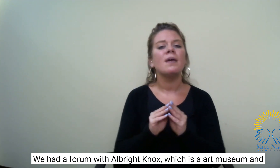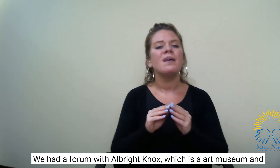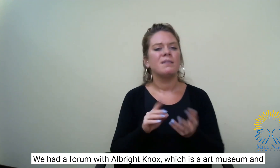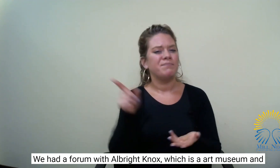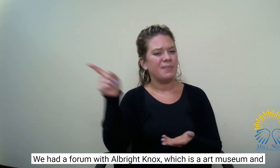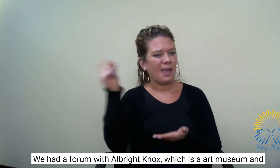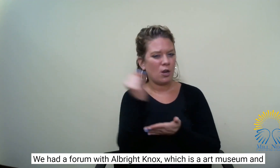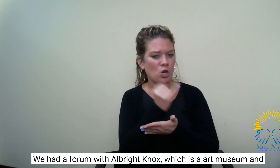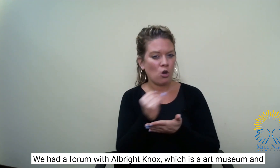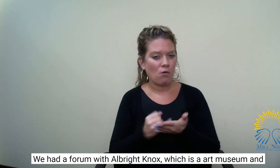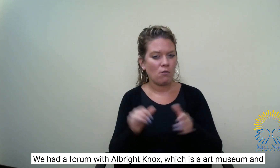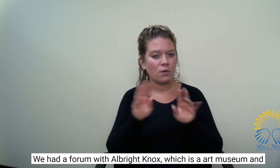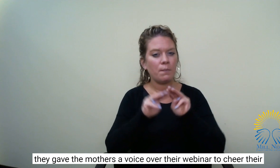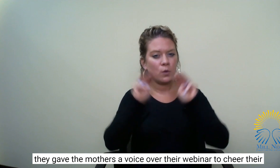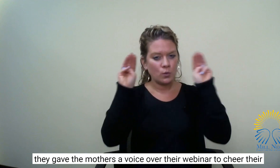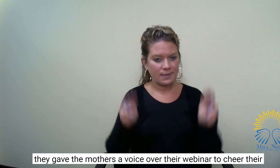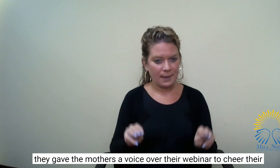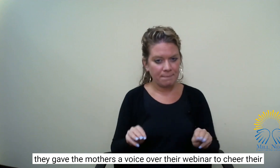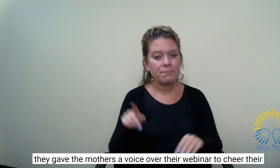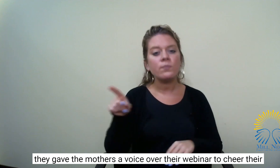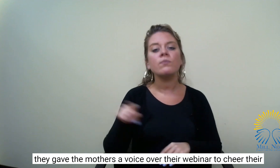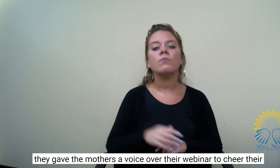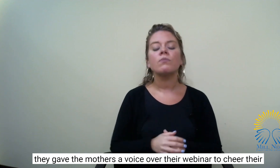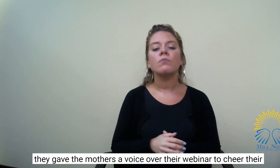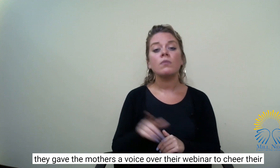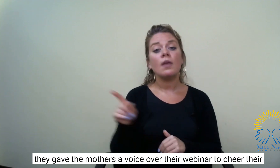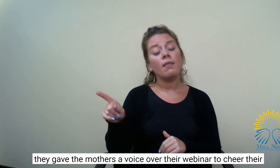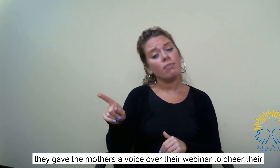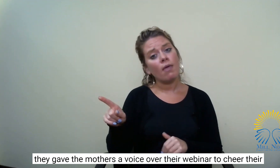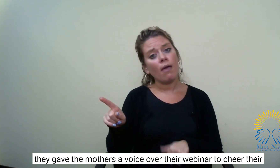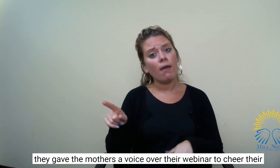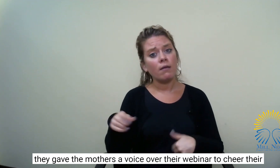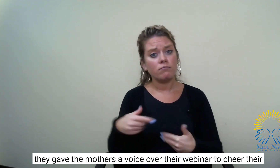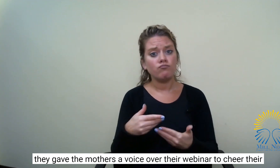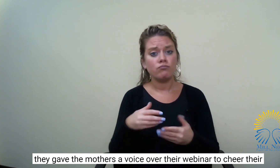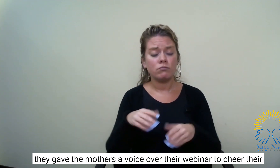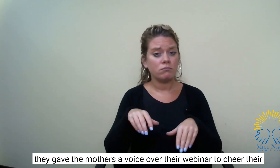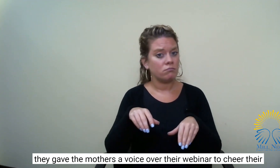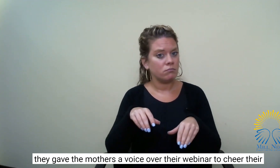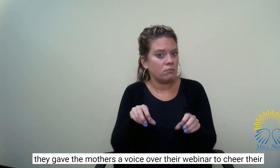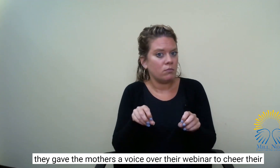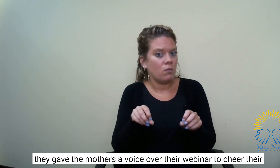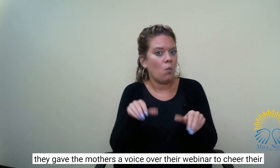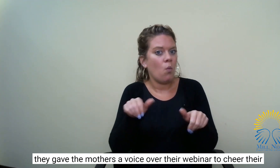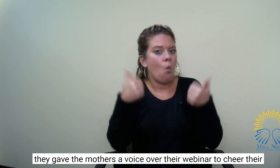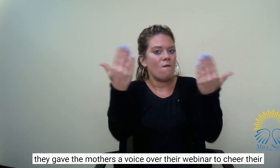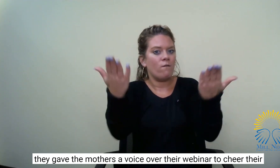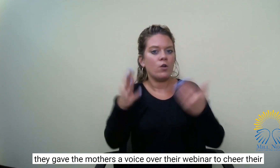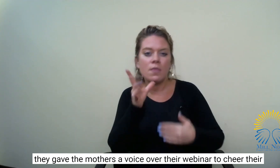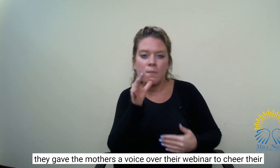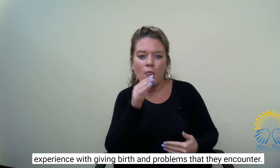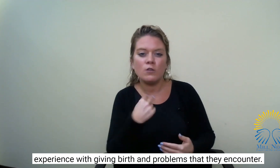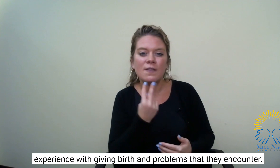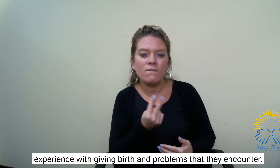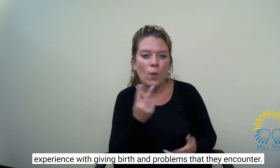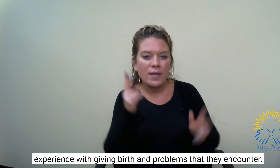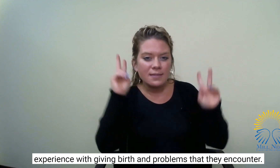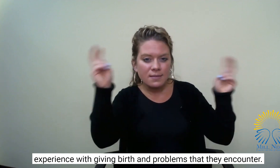museum, and they gave the mothers a voice over their webinar to share their experience with